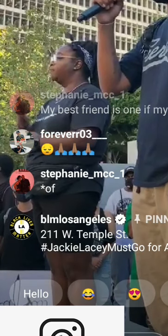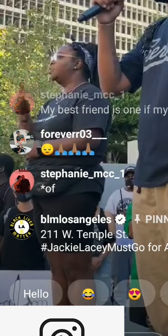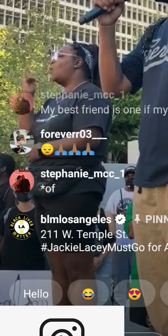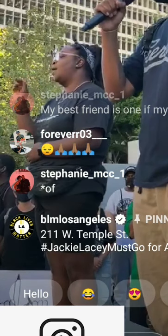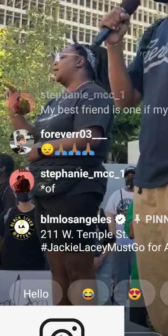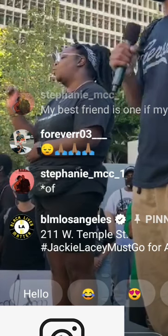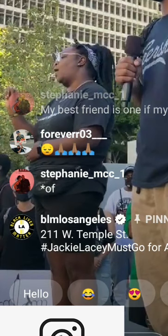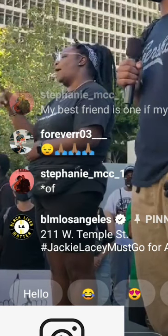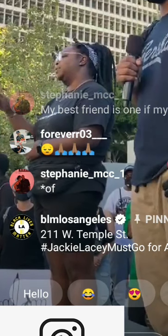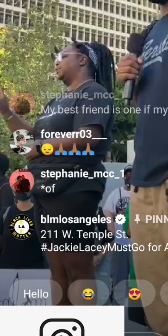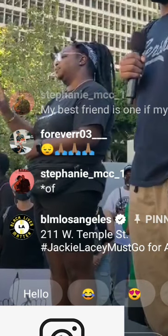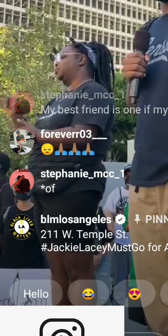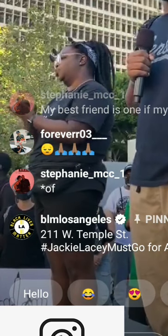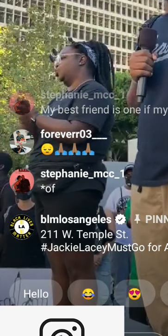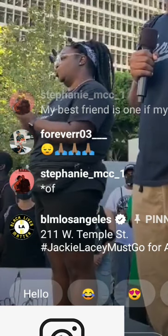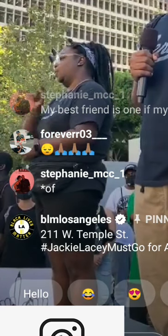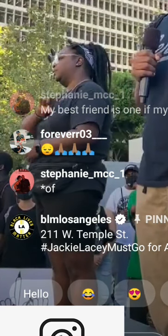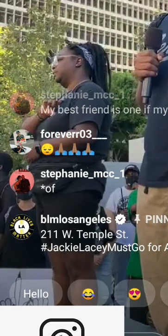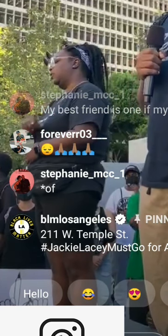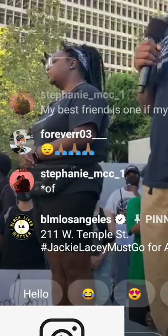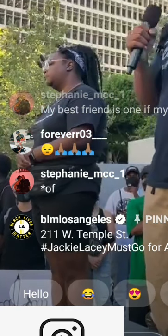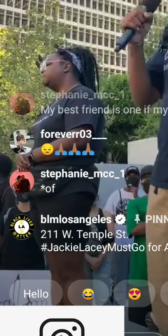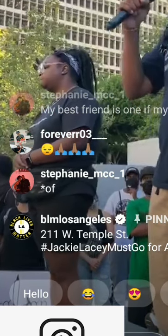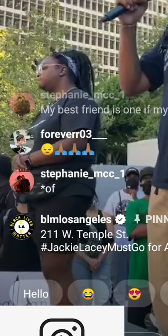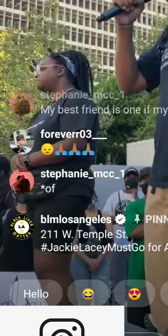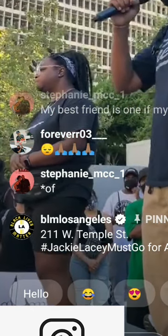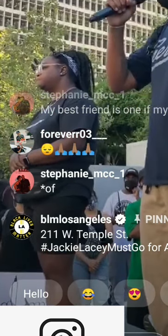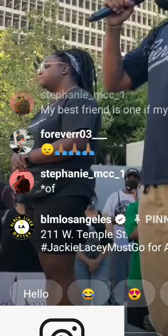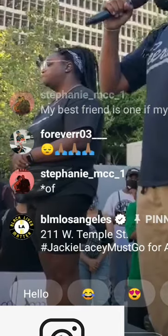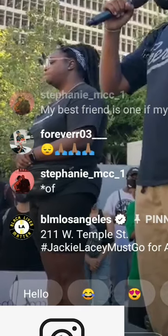become liberators of the living. Do you hear me?